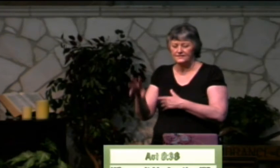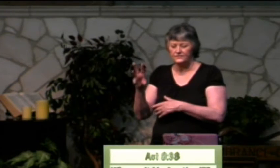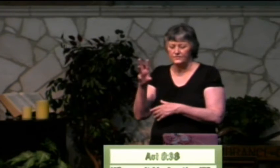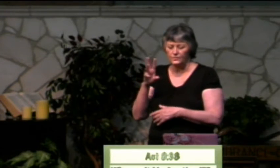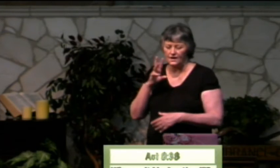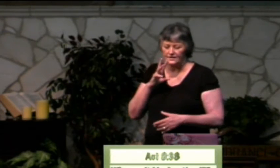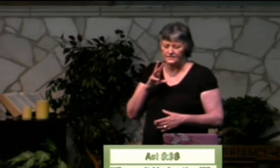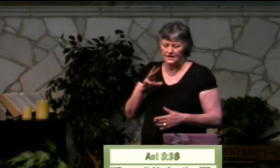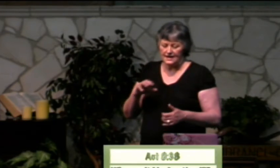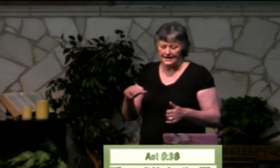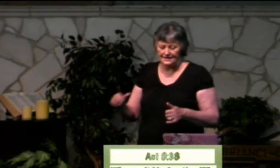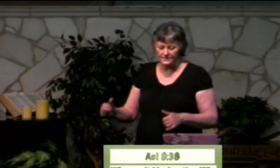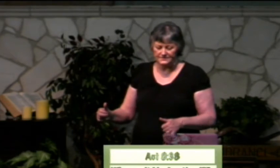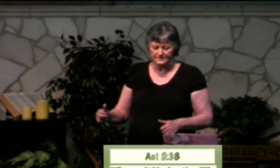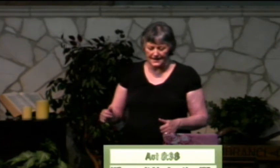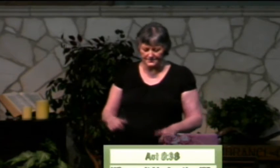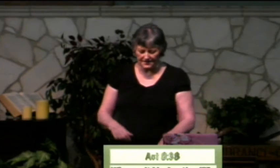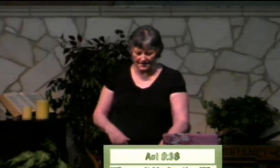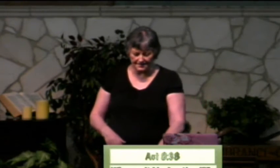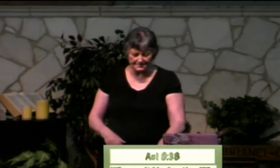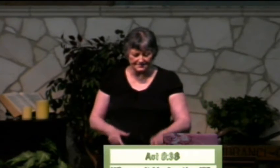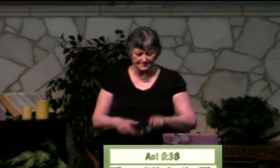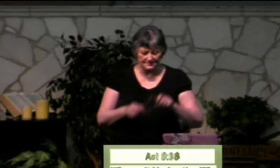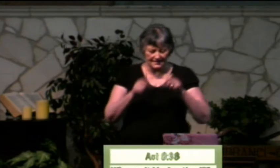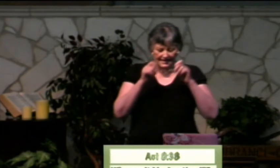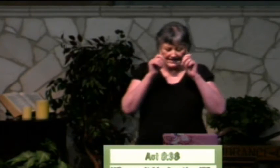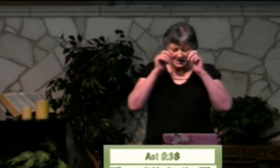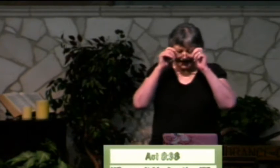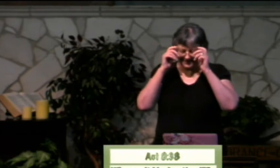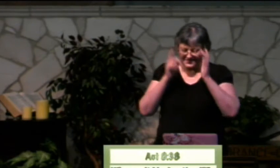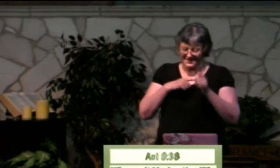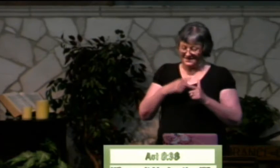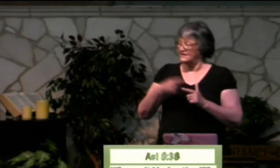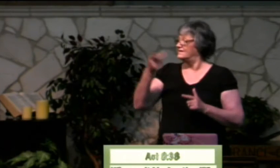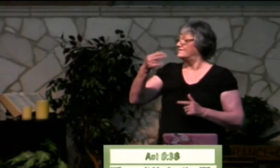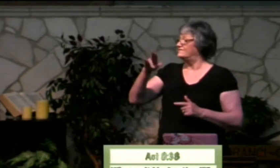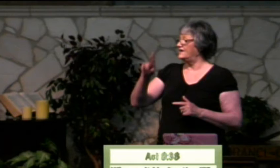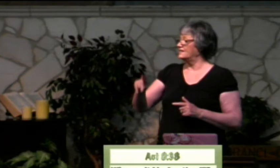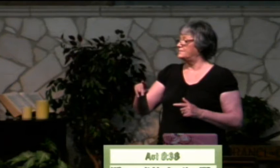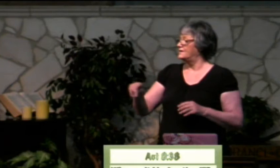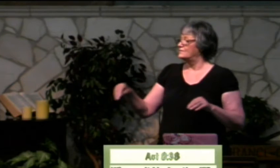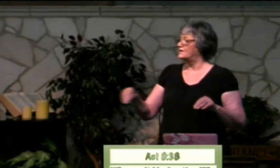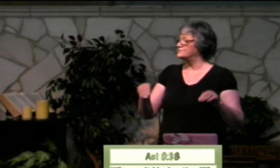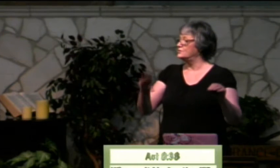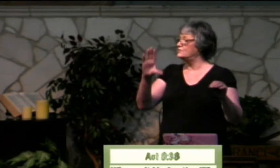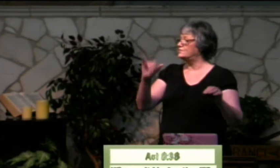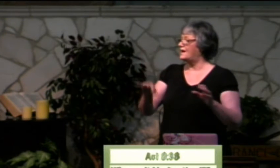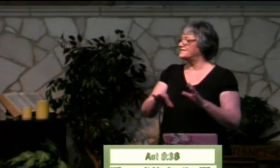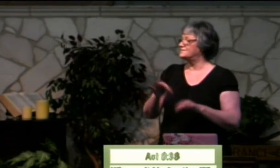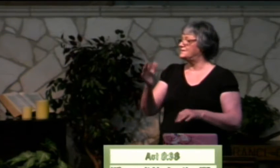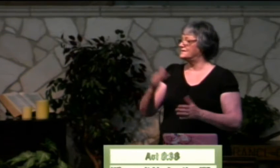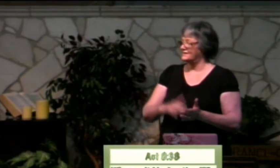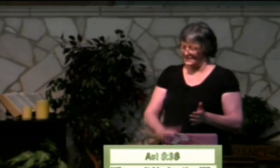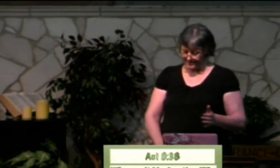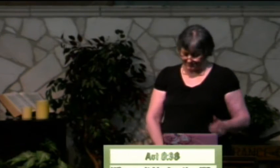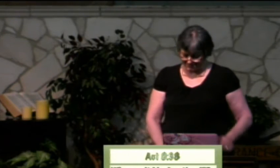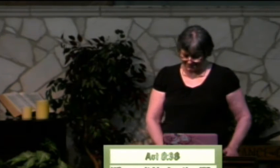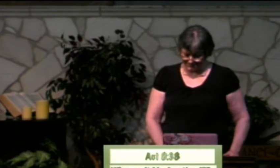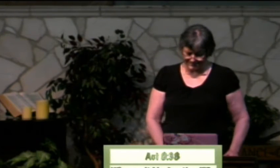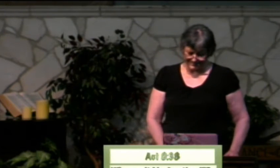the water, and he was baptized. And then Philip was moved by the Spirit again.